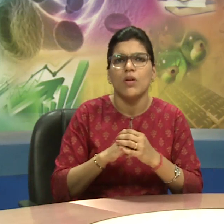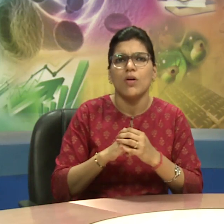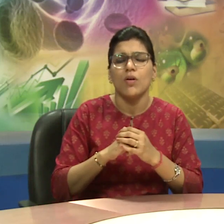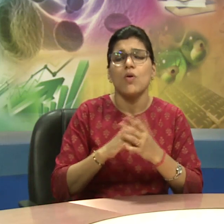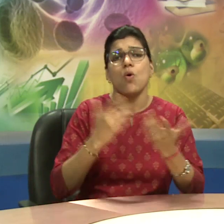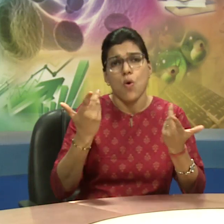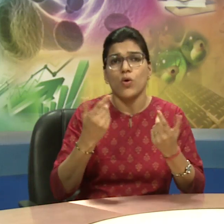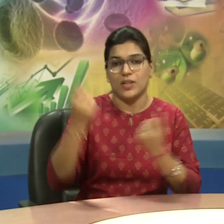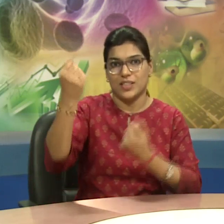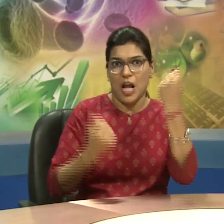or